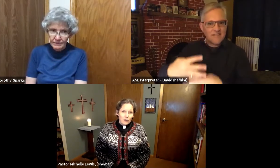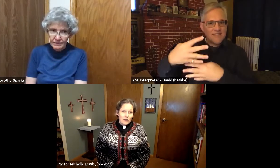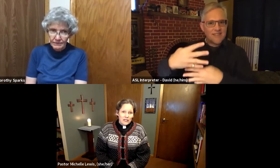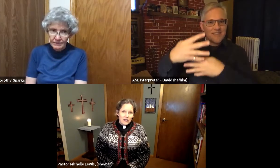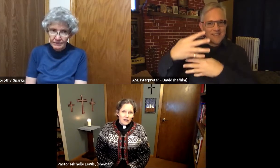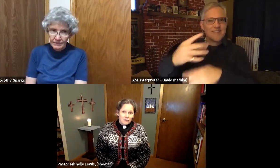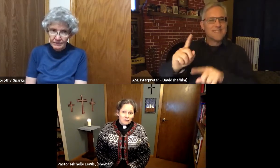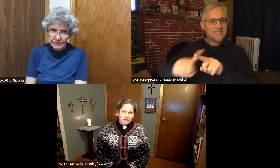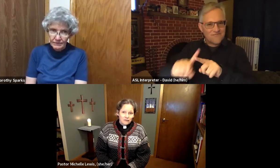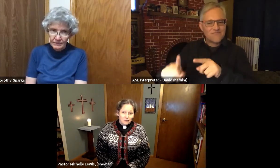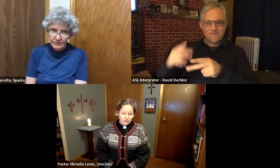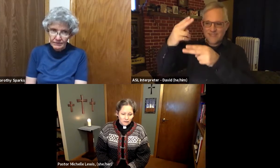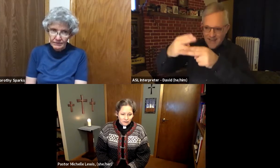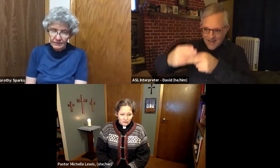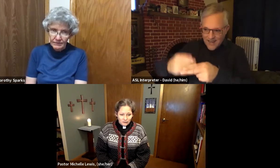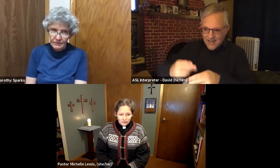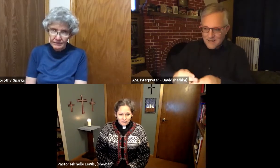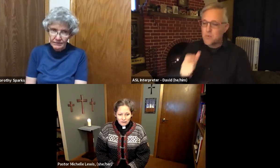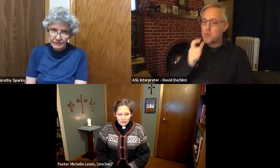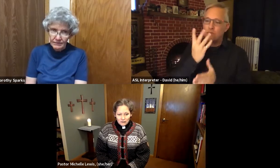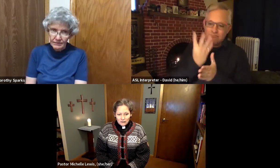we are missing.